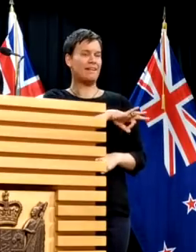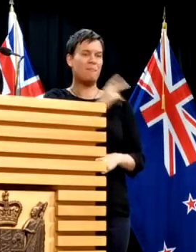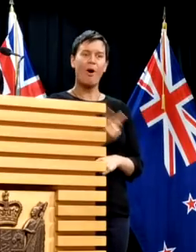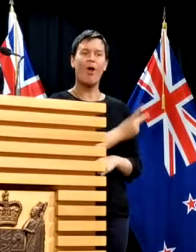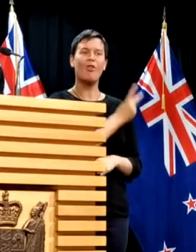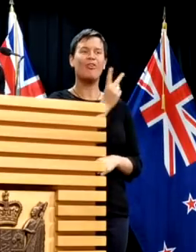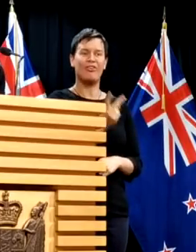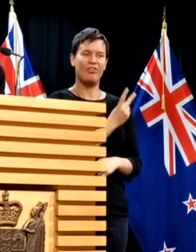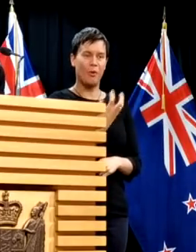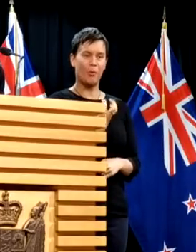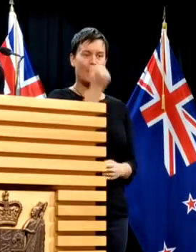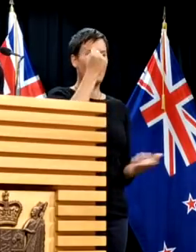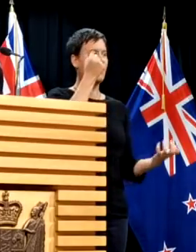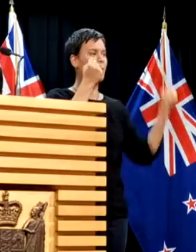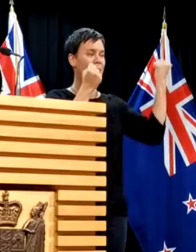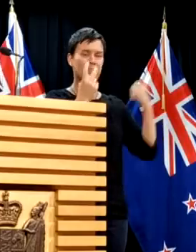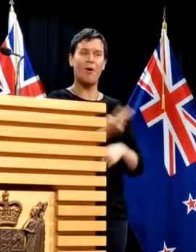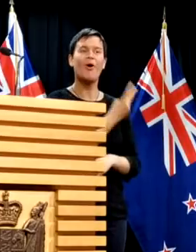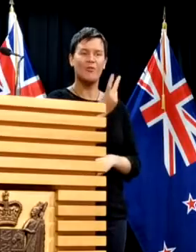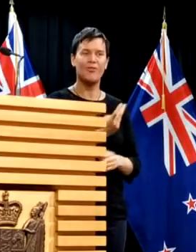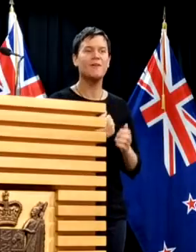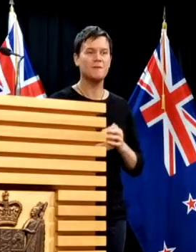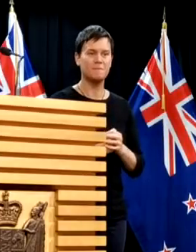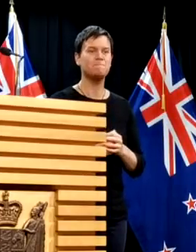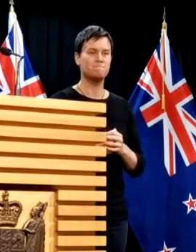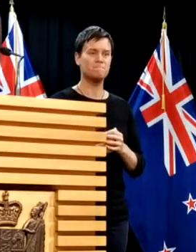both have a win-win from this arrangement.